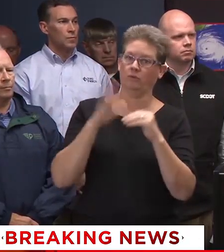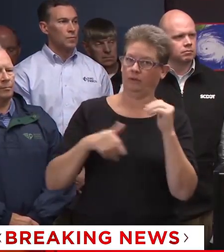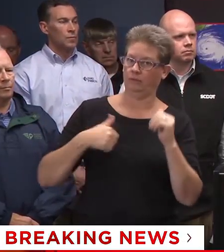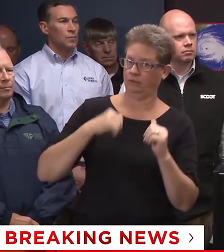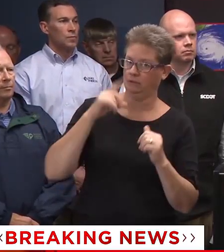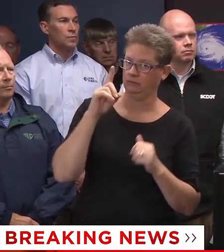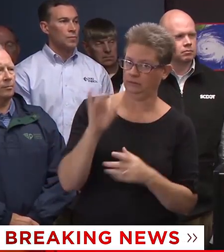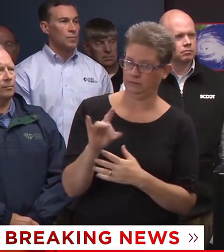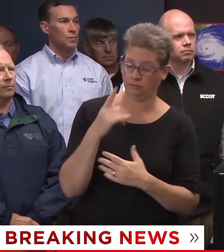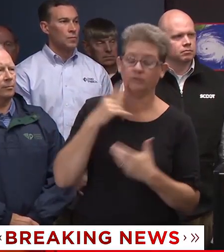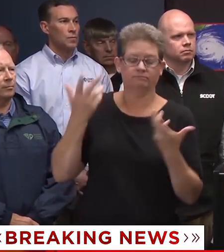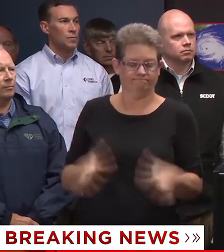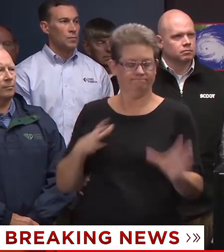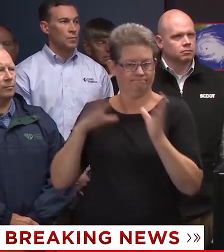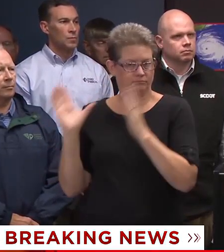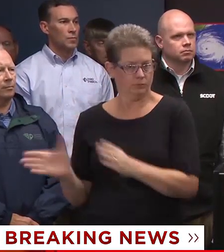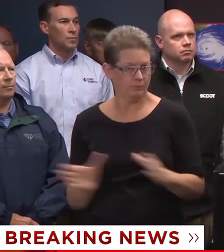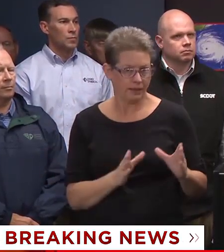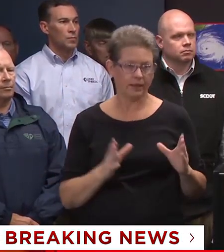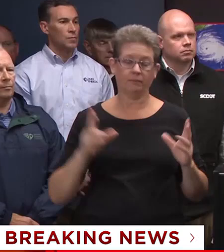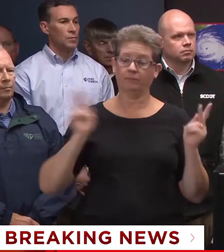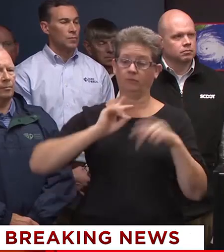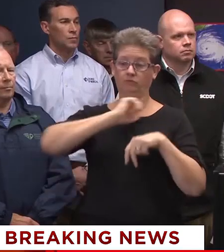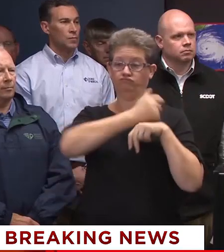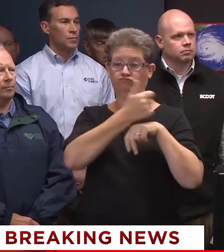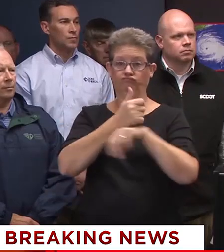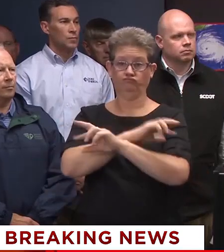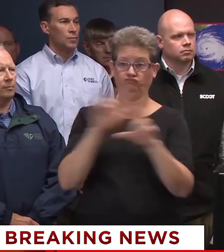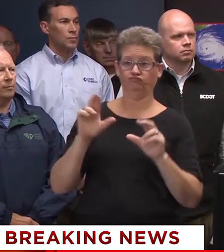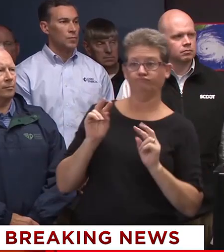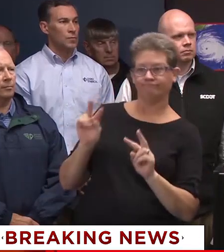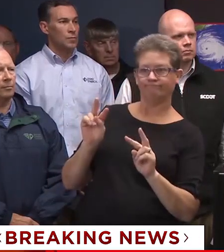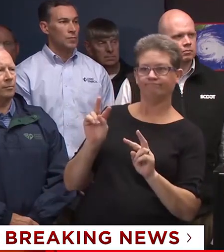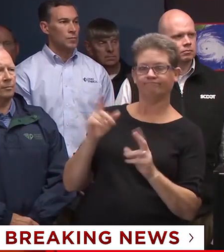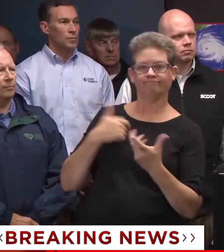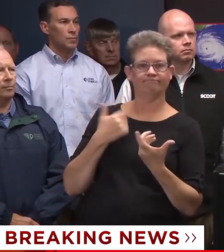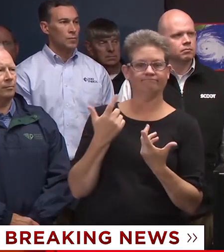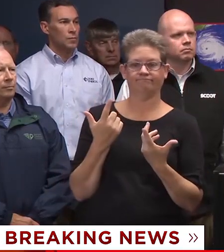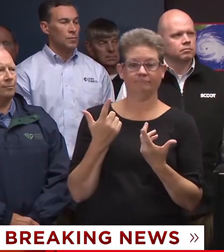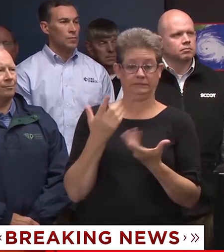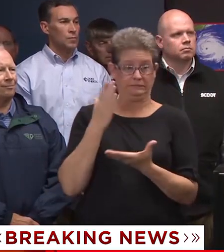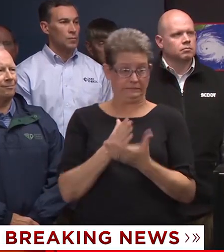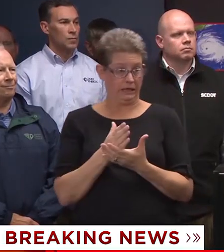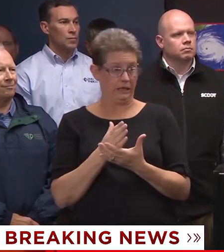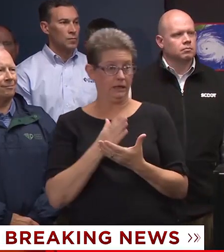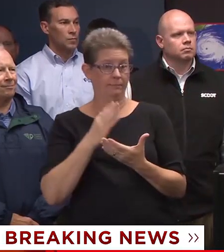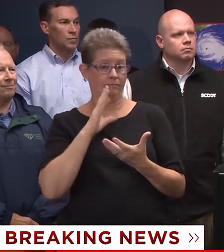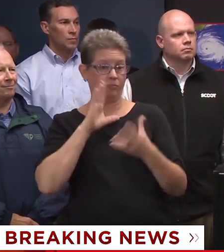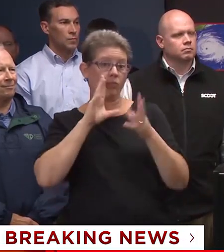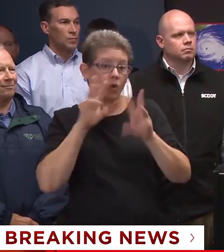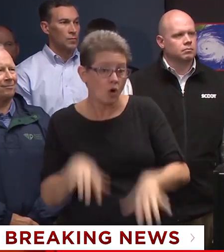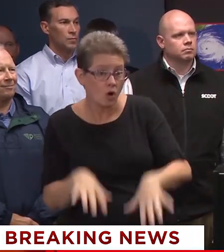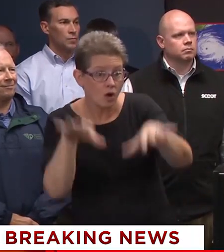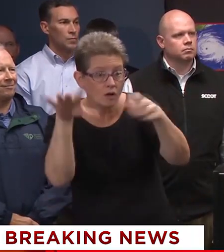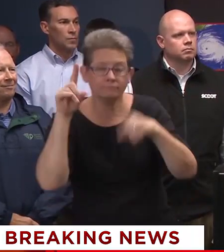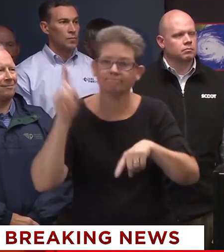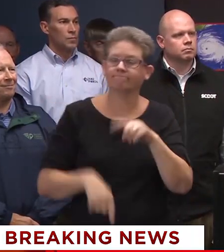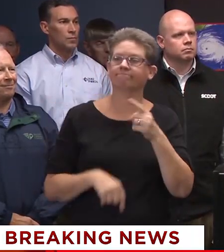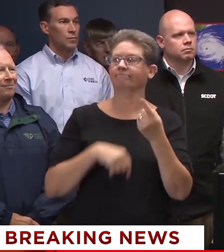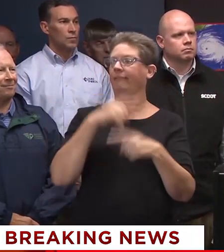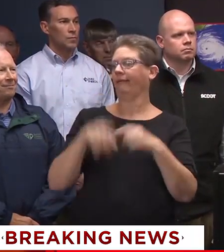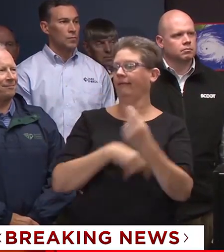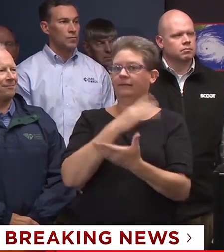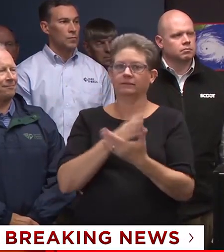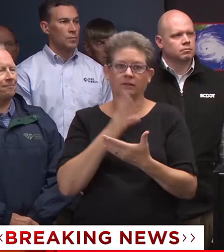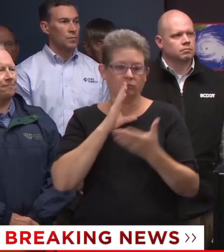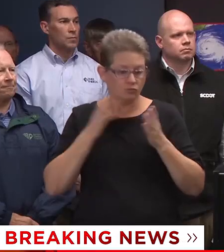prepared. We had our people positioned there, but we can't stop the waves, can't stop the rising water, can't